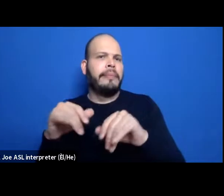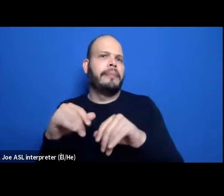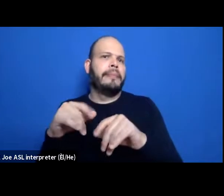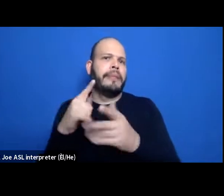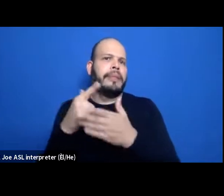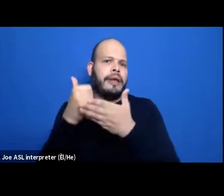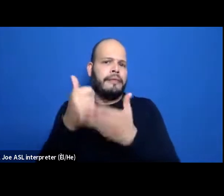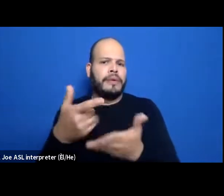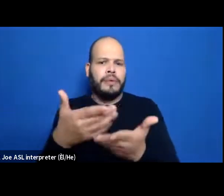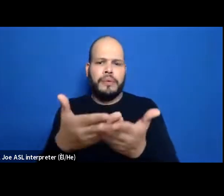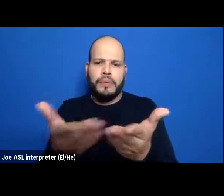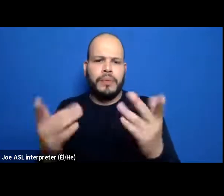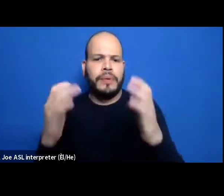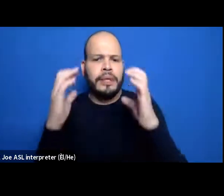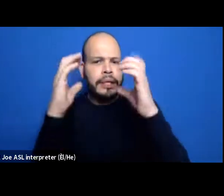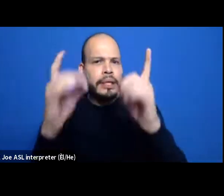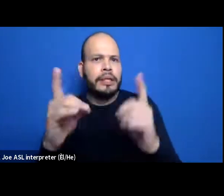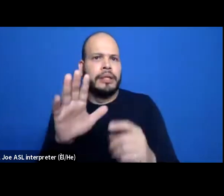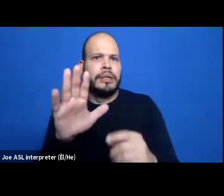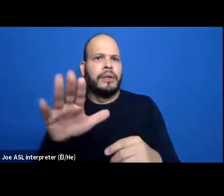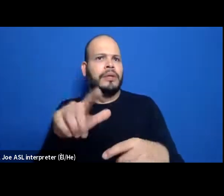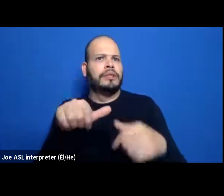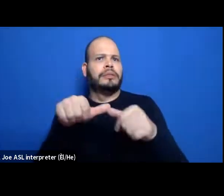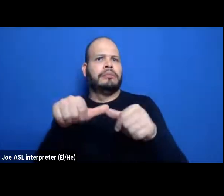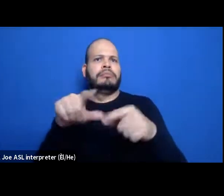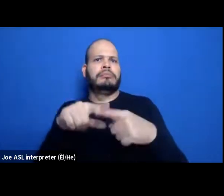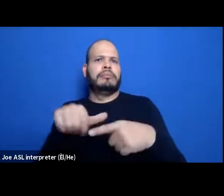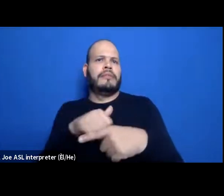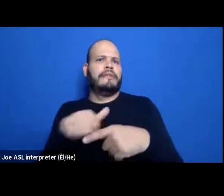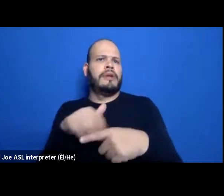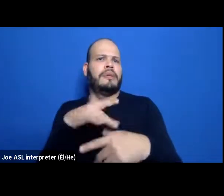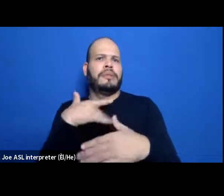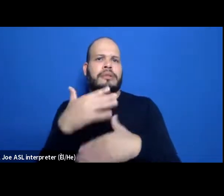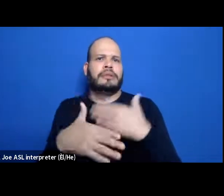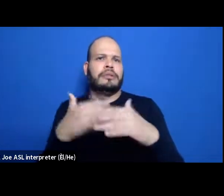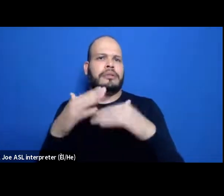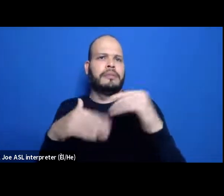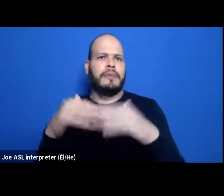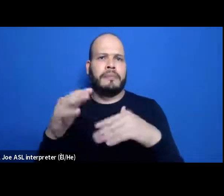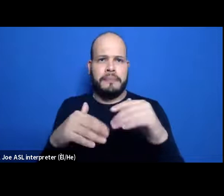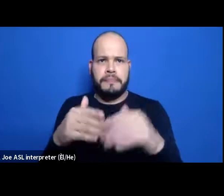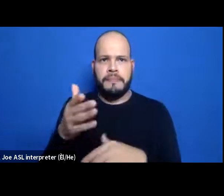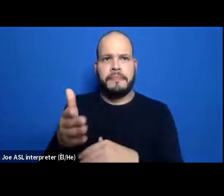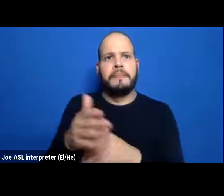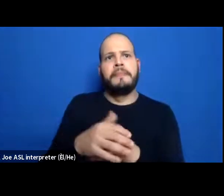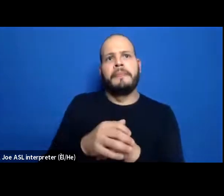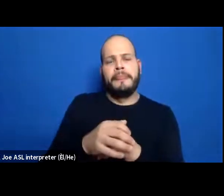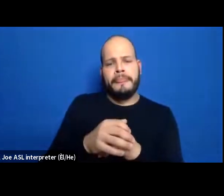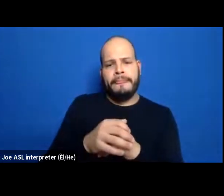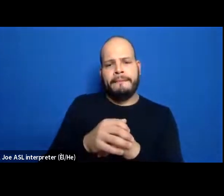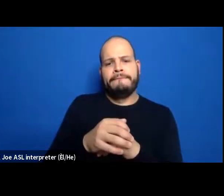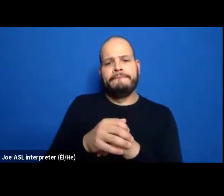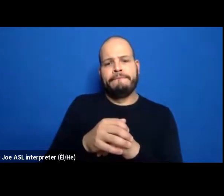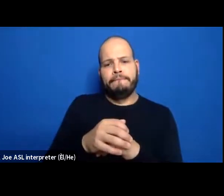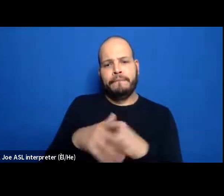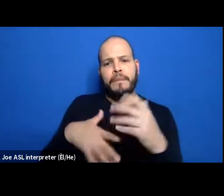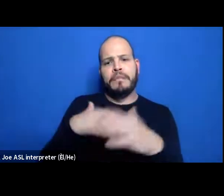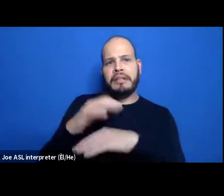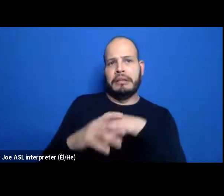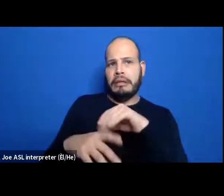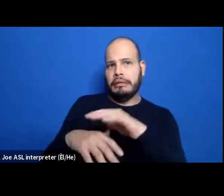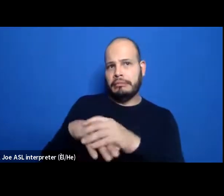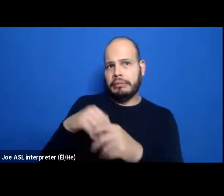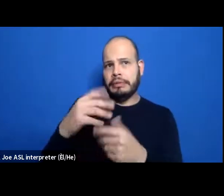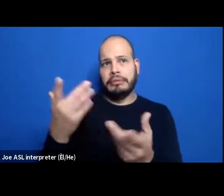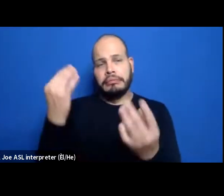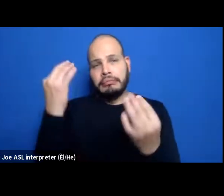feel comfortable on that public board, and also to keep it with you and meditate on it in the weeks and months to come as you continue